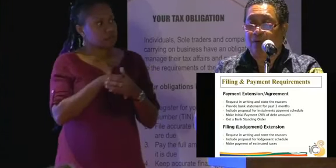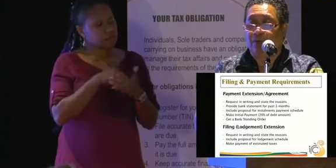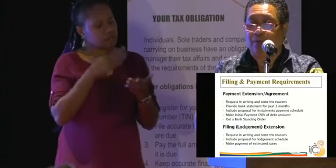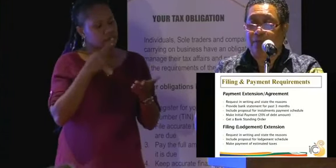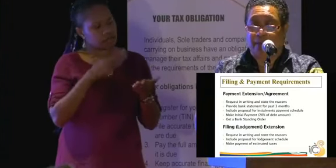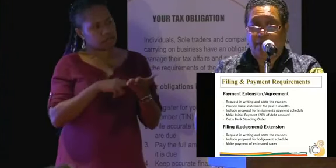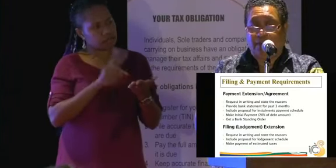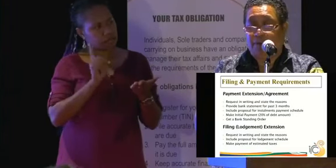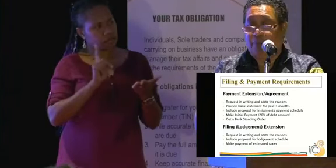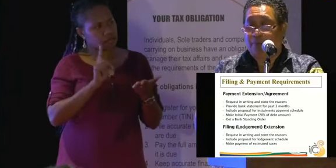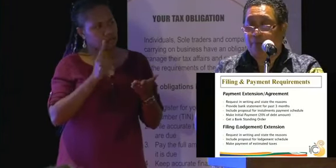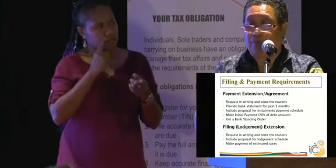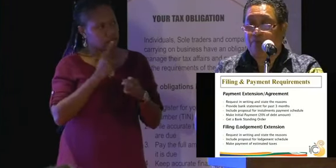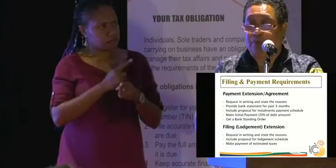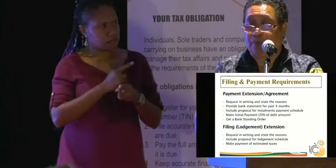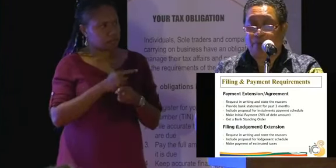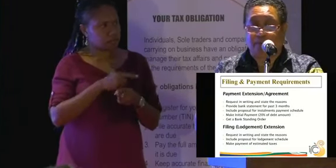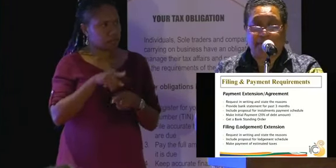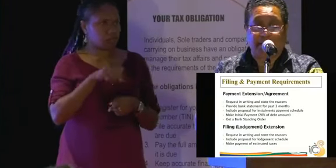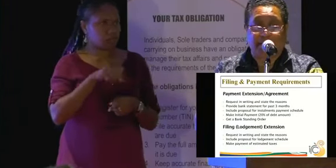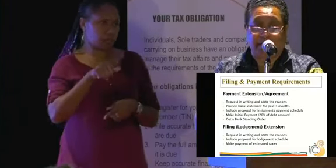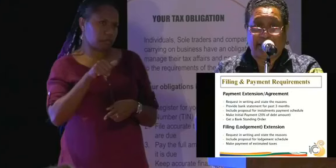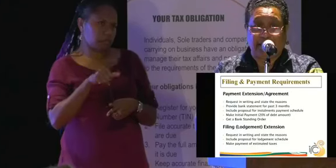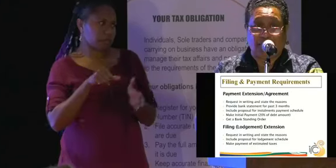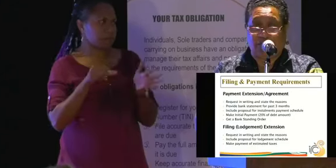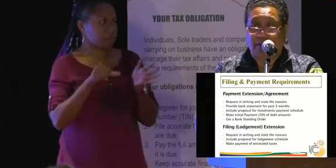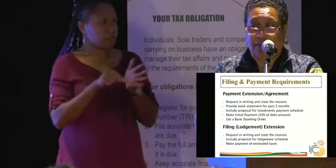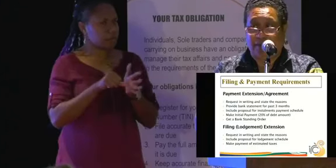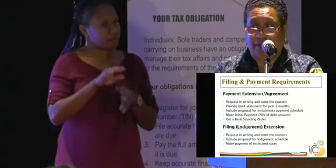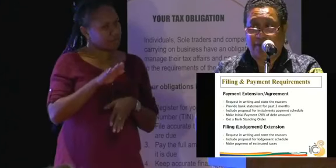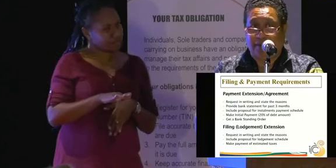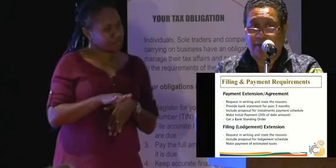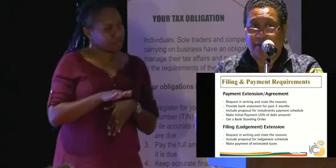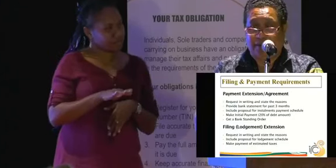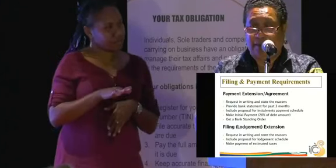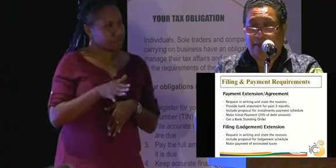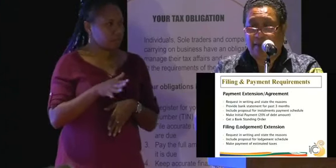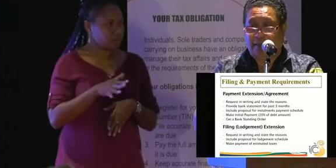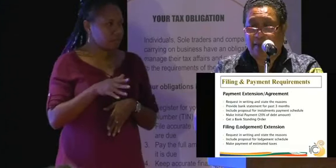also include the proposal for installment payment schedule.